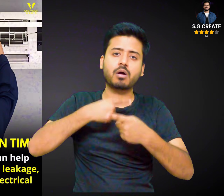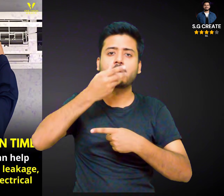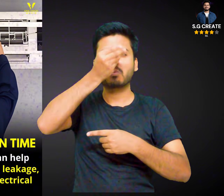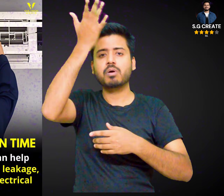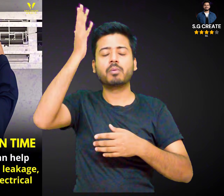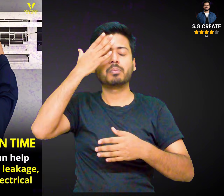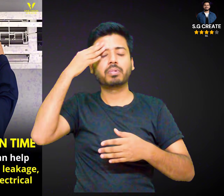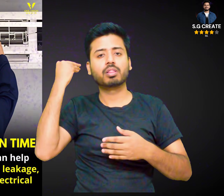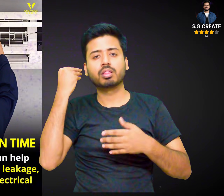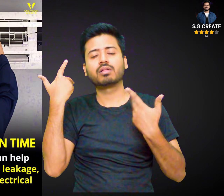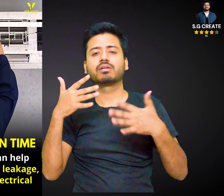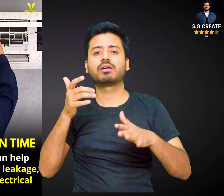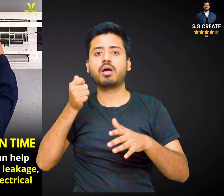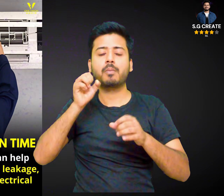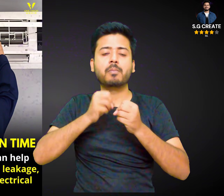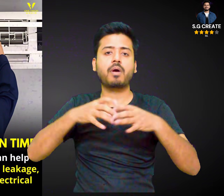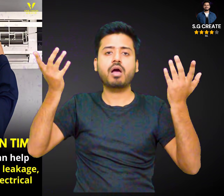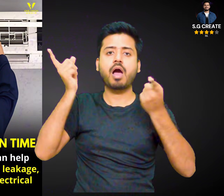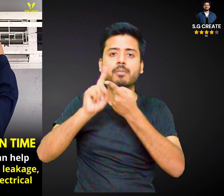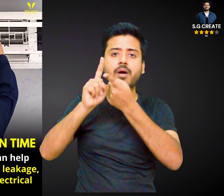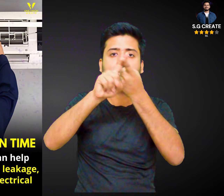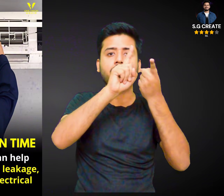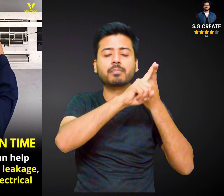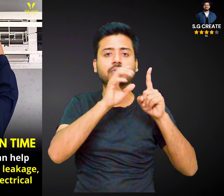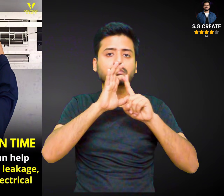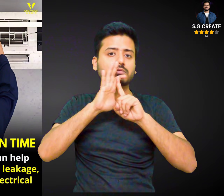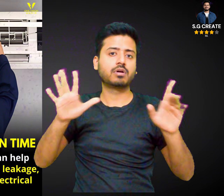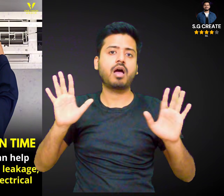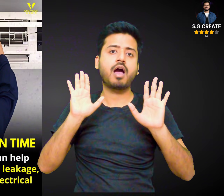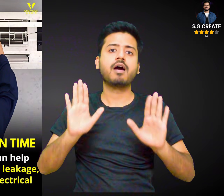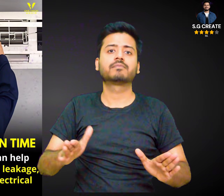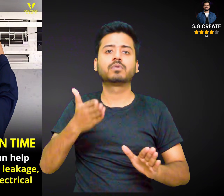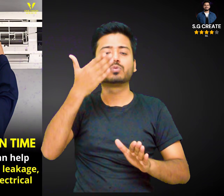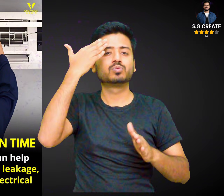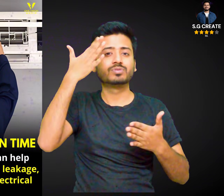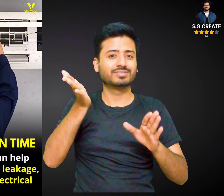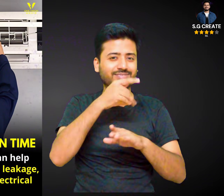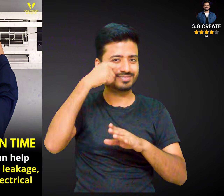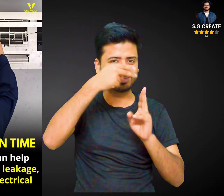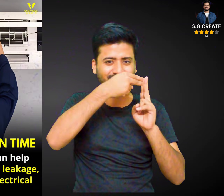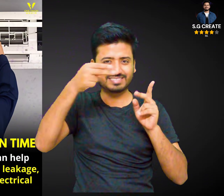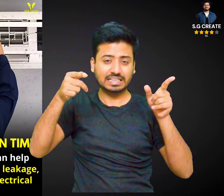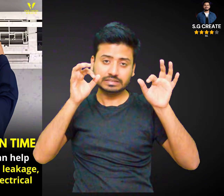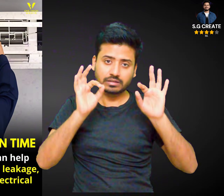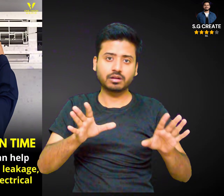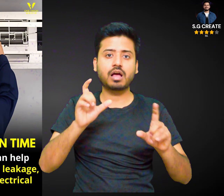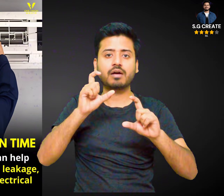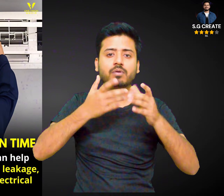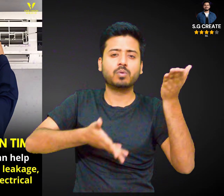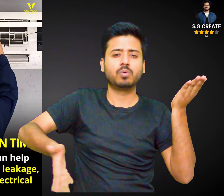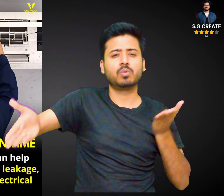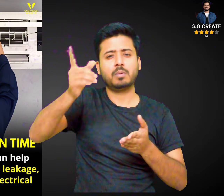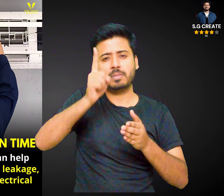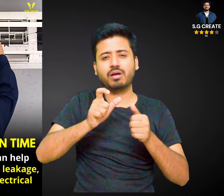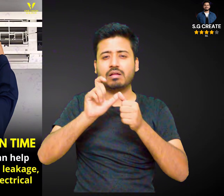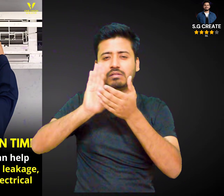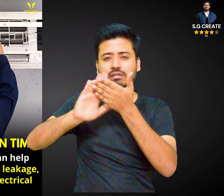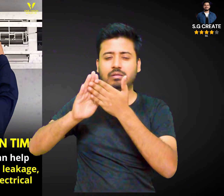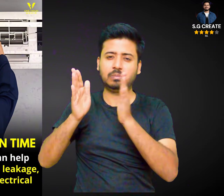ventilation. Keep outdoor compressor units completely free of debris. Genuine spare parts. Avoid cheap,